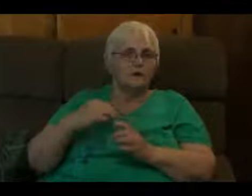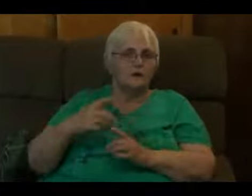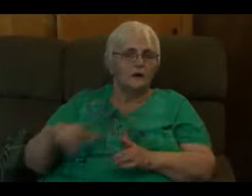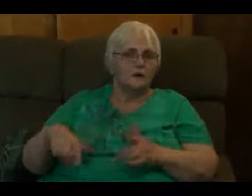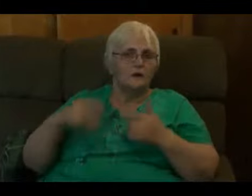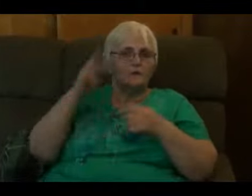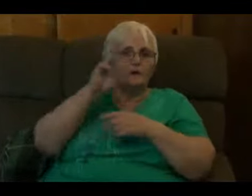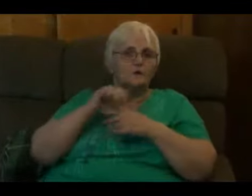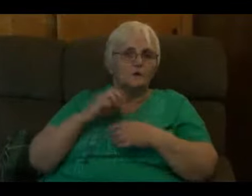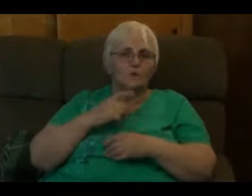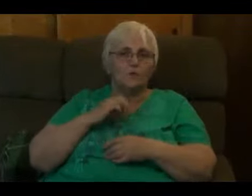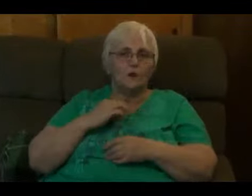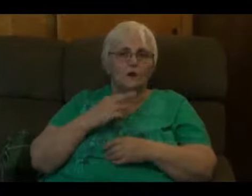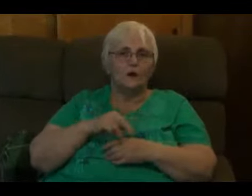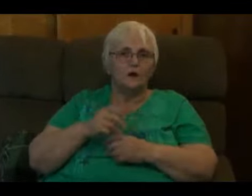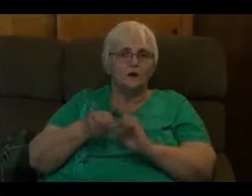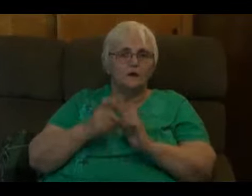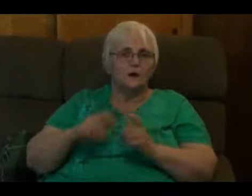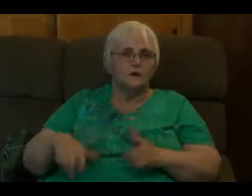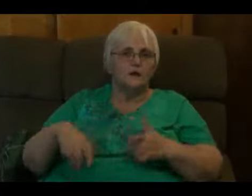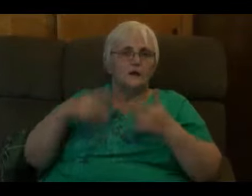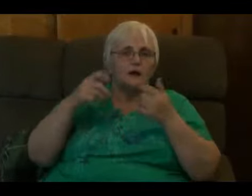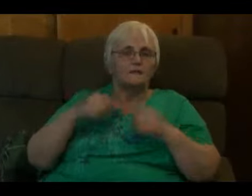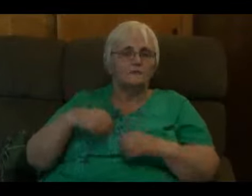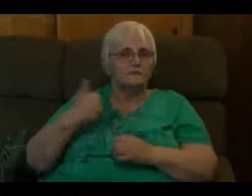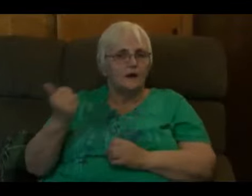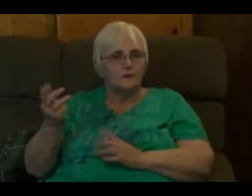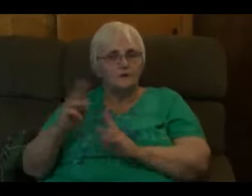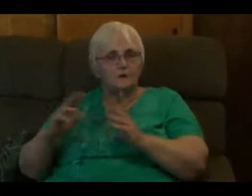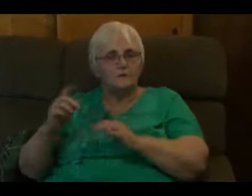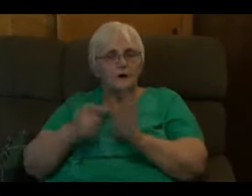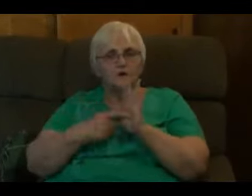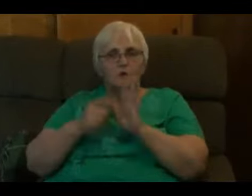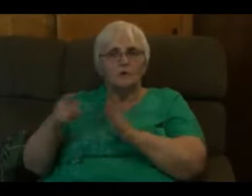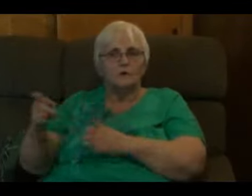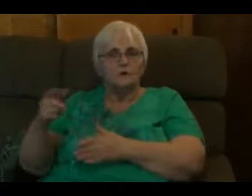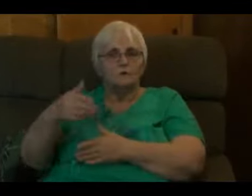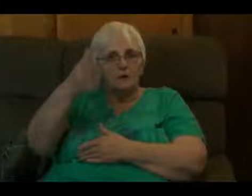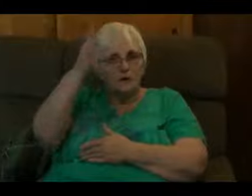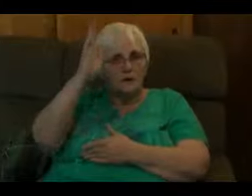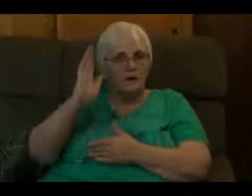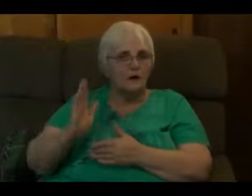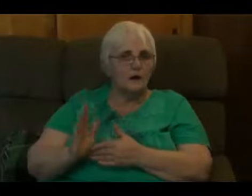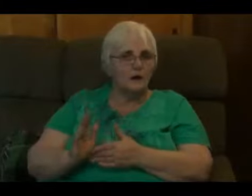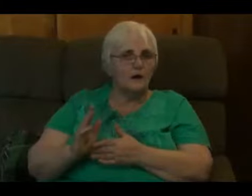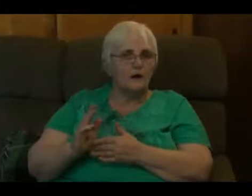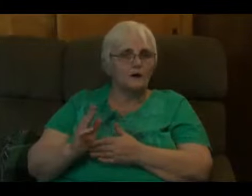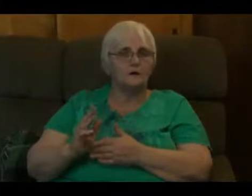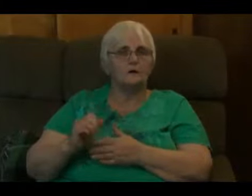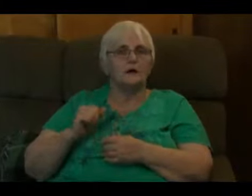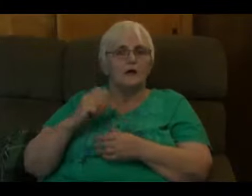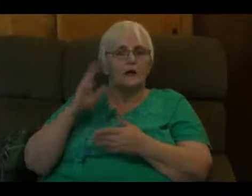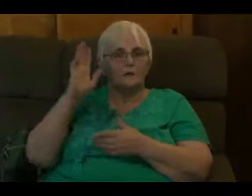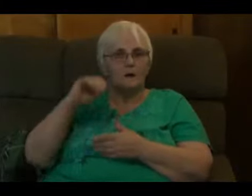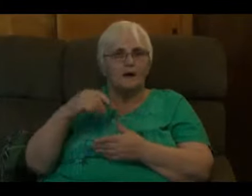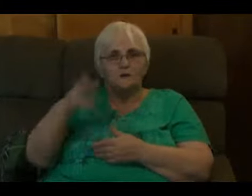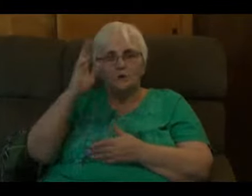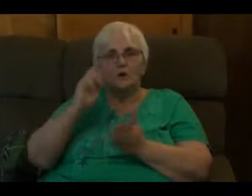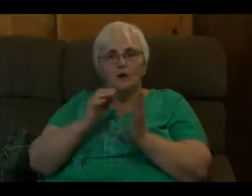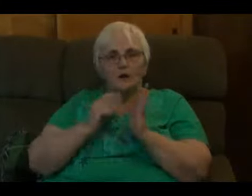can change the lives of others by showing them God. Okay, by showing them God work, and by showing God working in the life